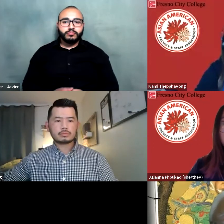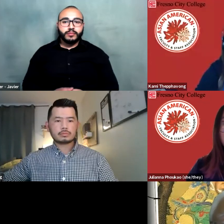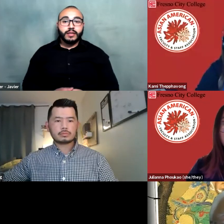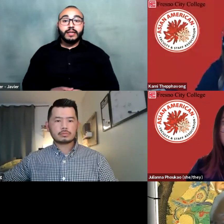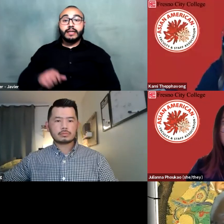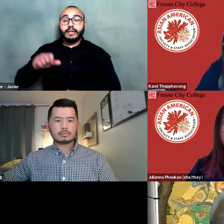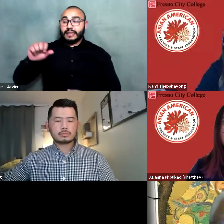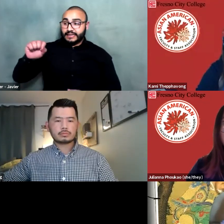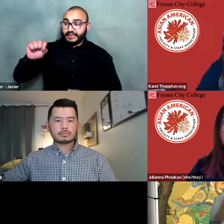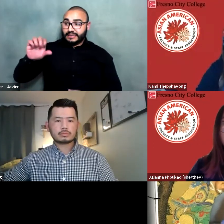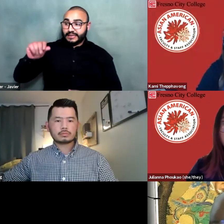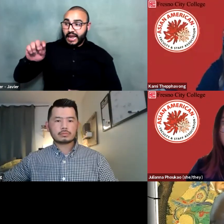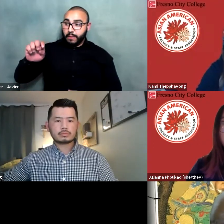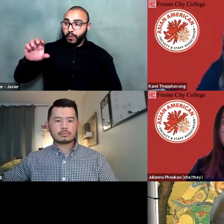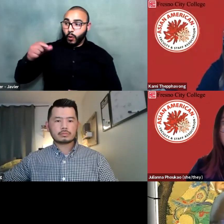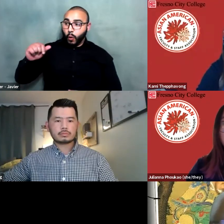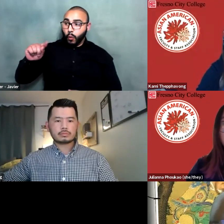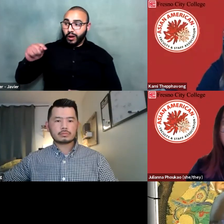Scapegoat us, ignore us.